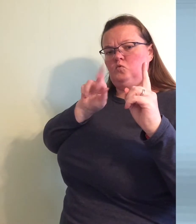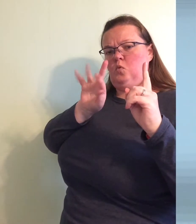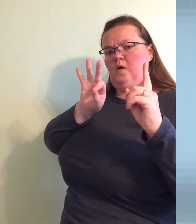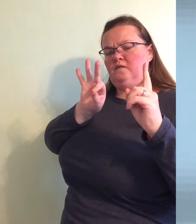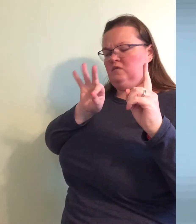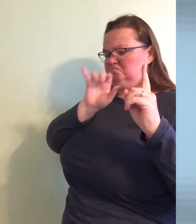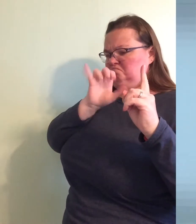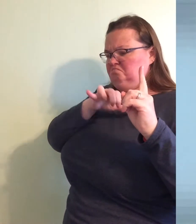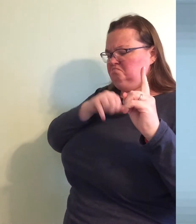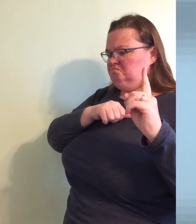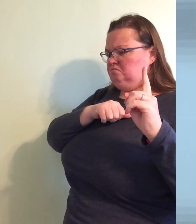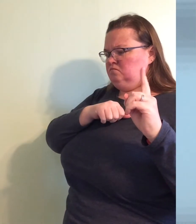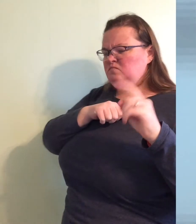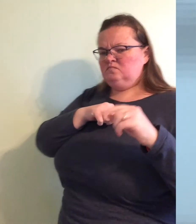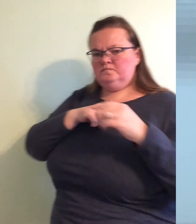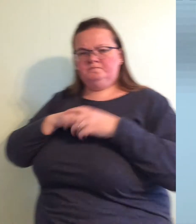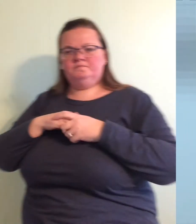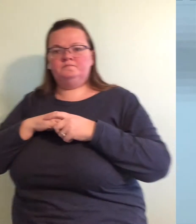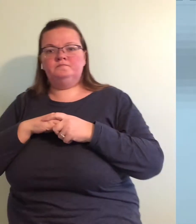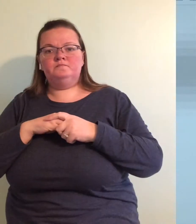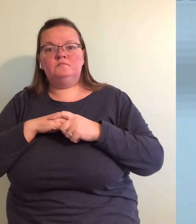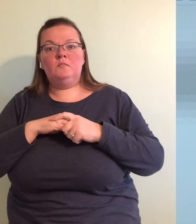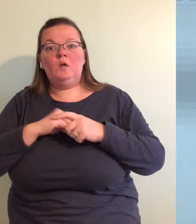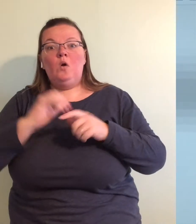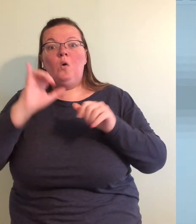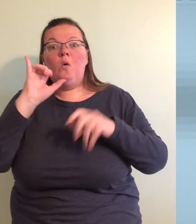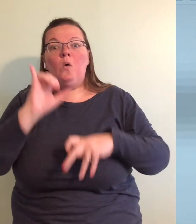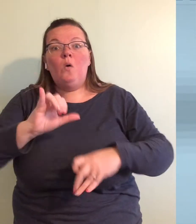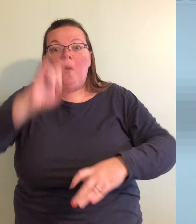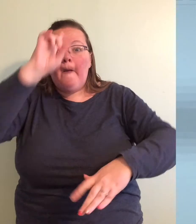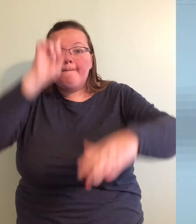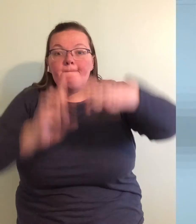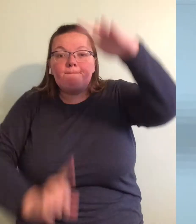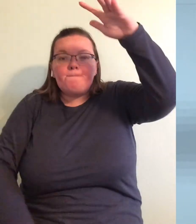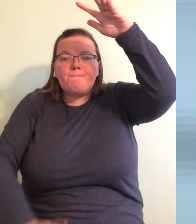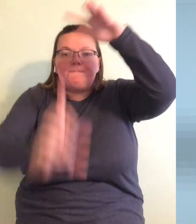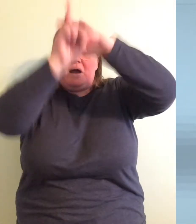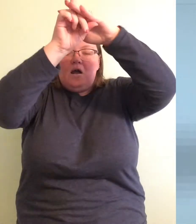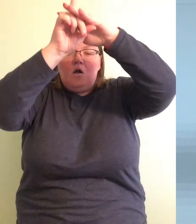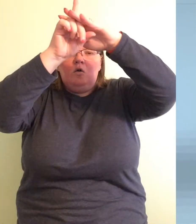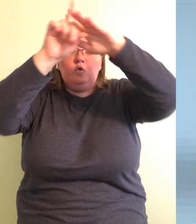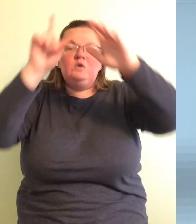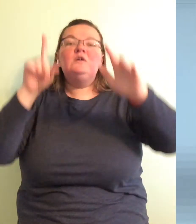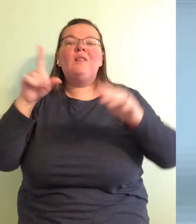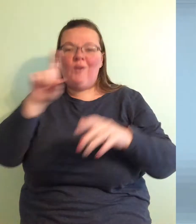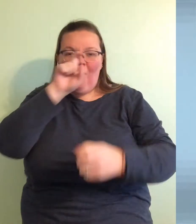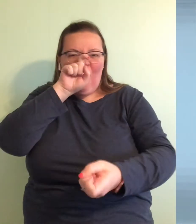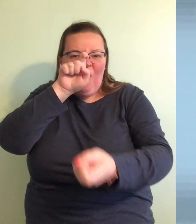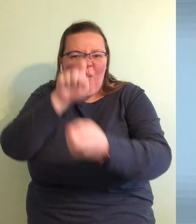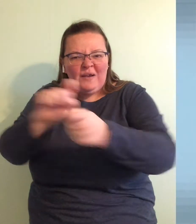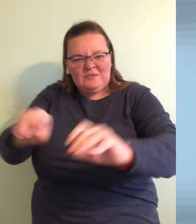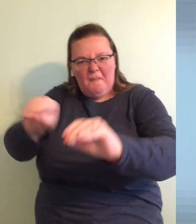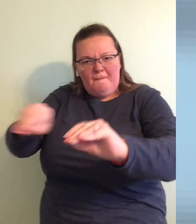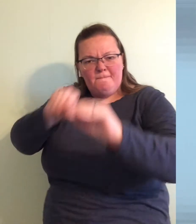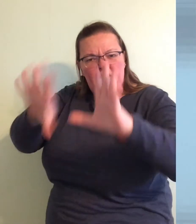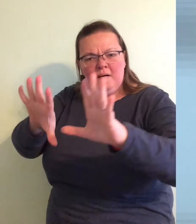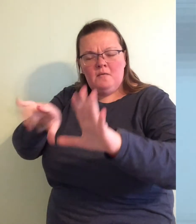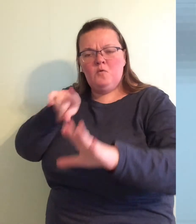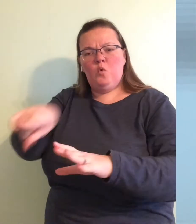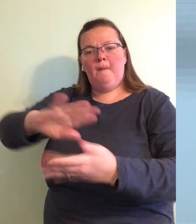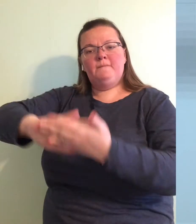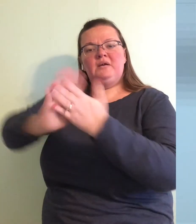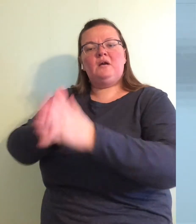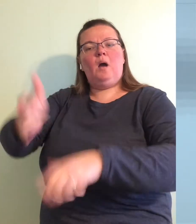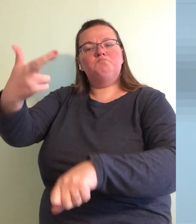had said about the White Witch turning people into stone. Perhaps this was only a stone lion. And so as he